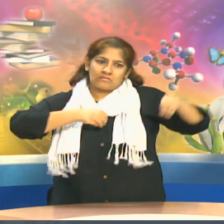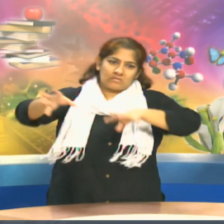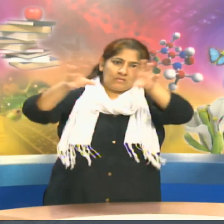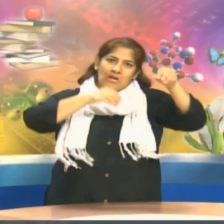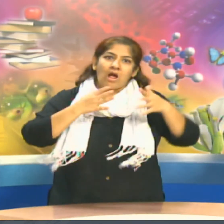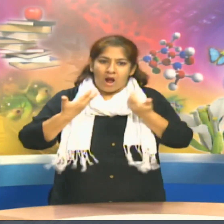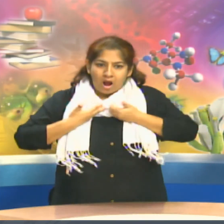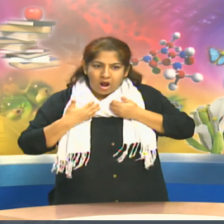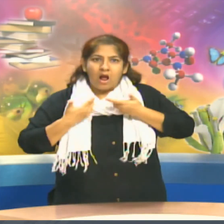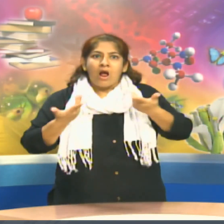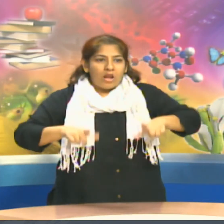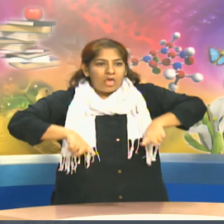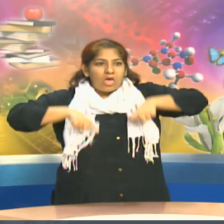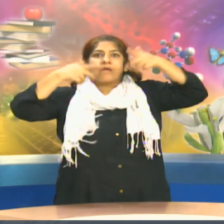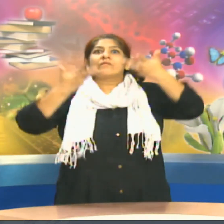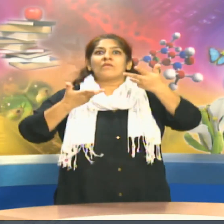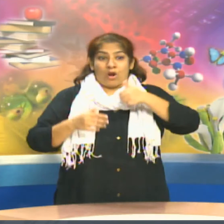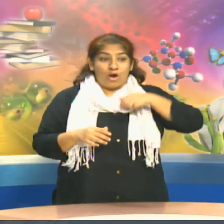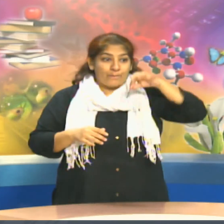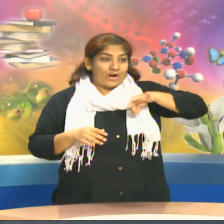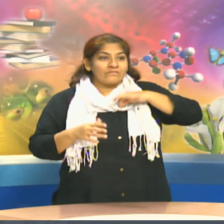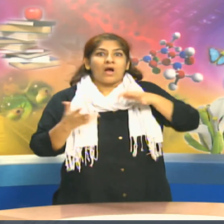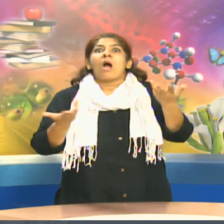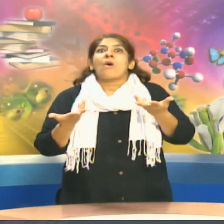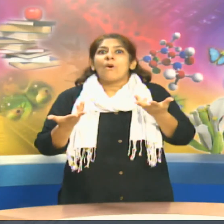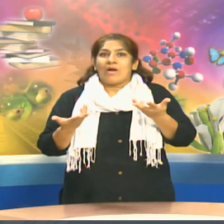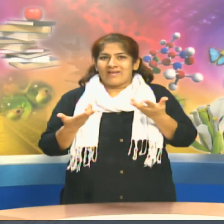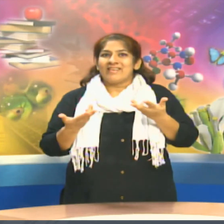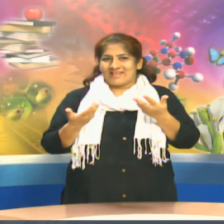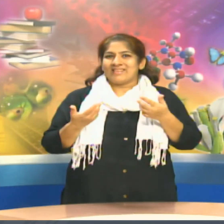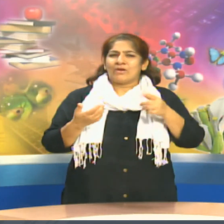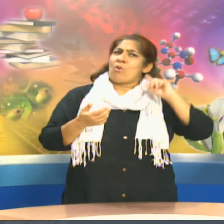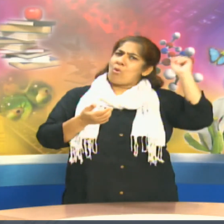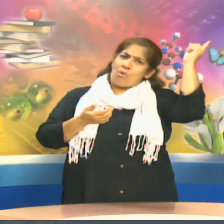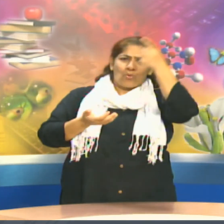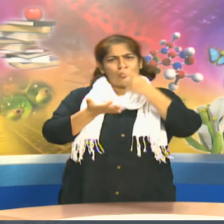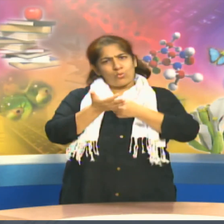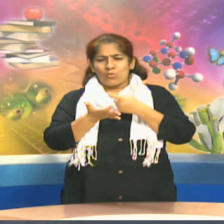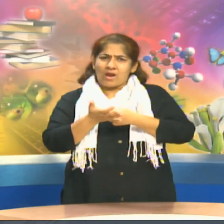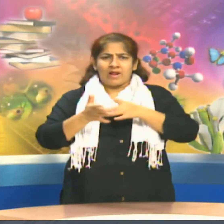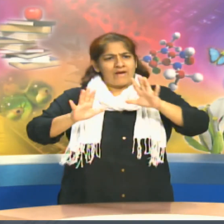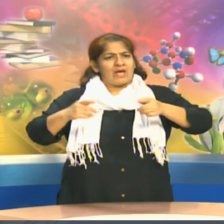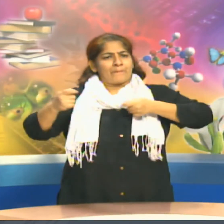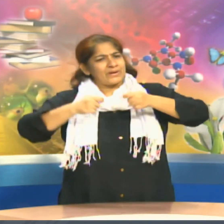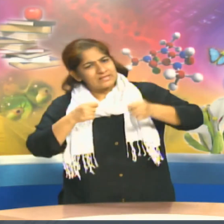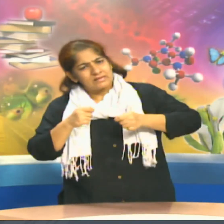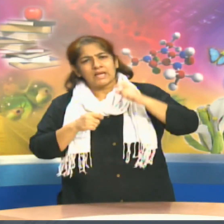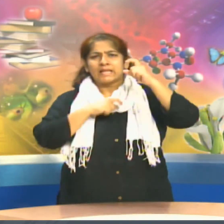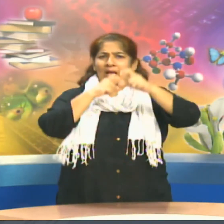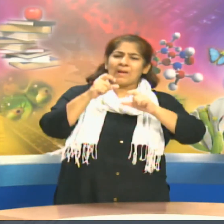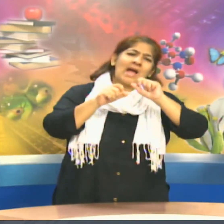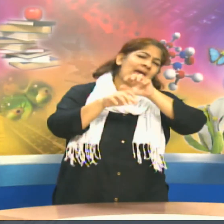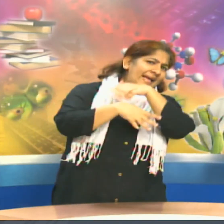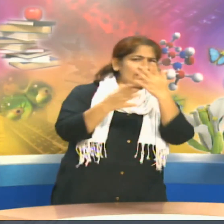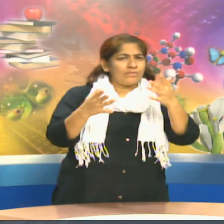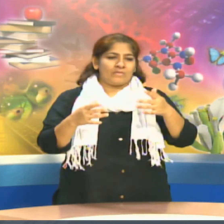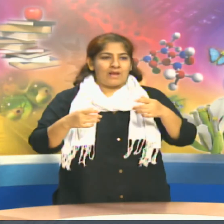only we collect money, we do sales also, it is all interconnected. So, we all have rules in